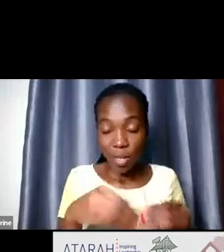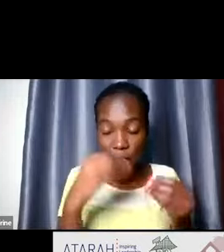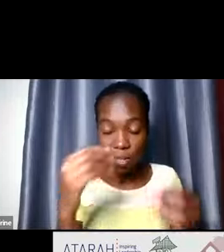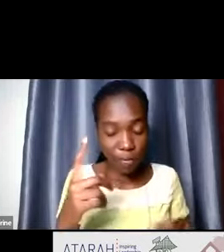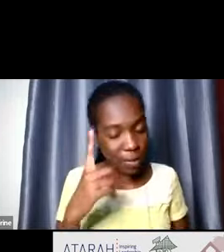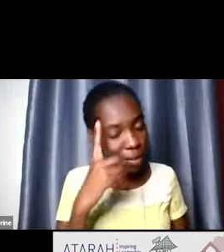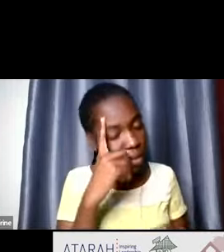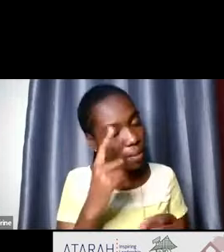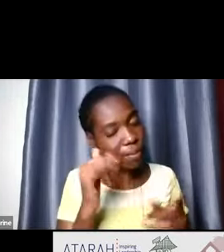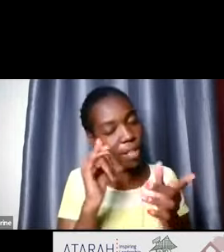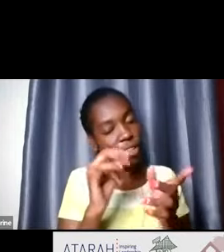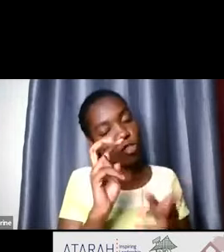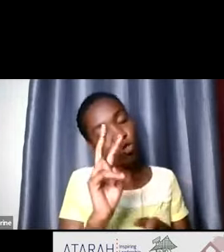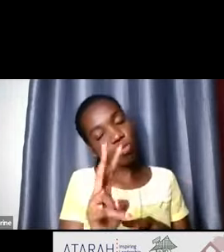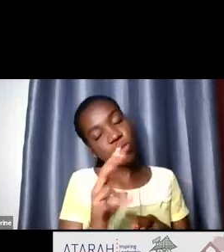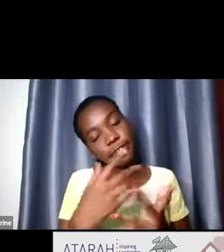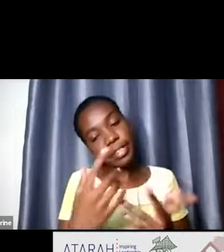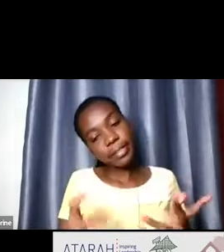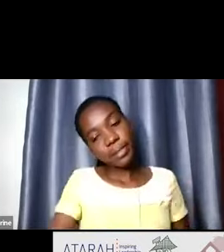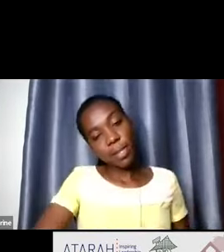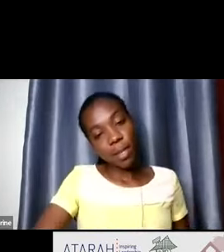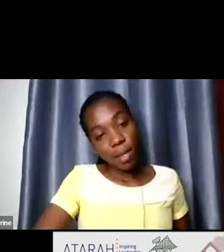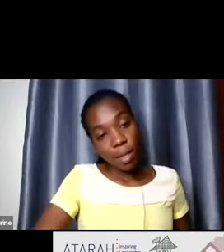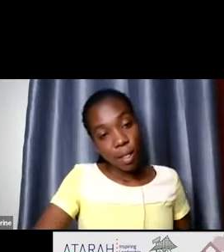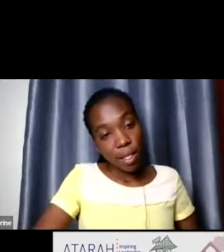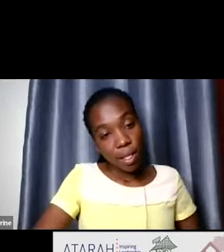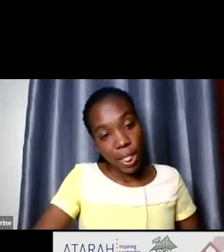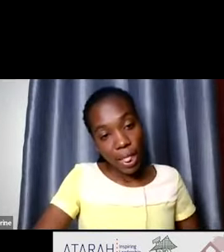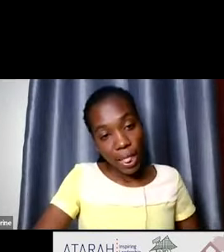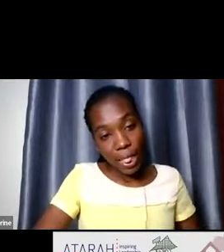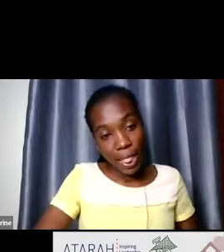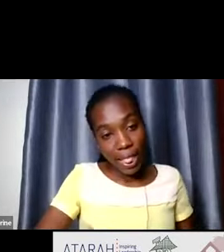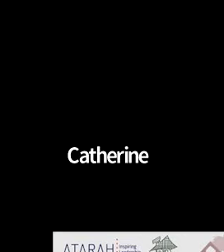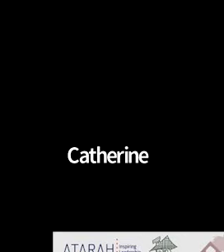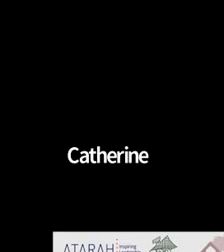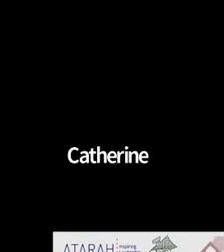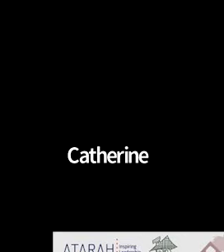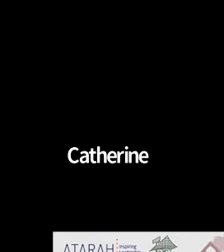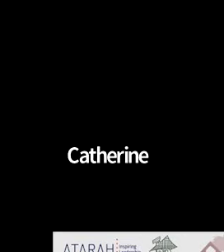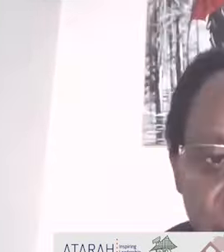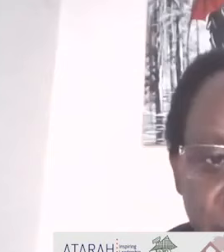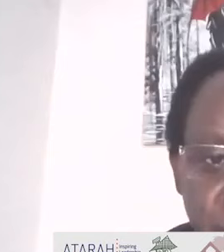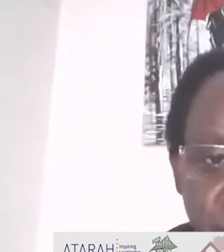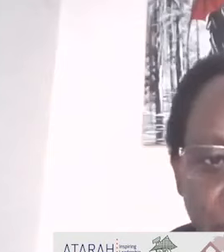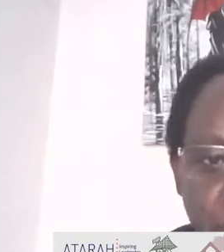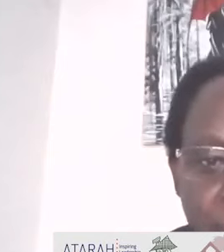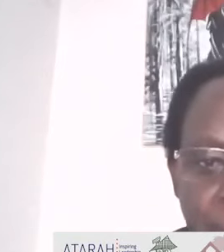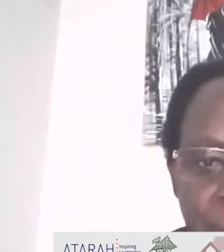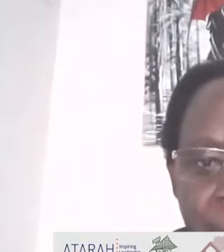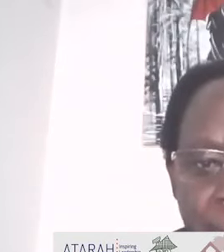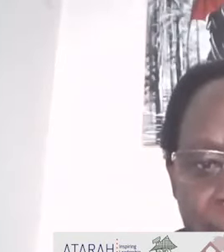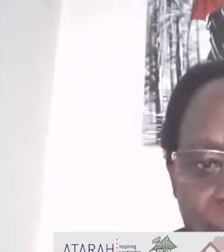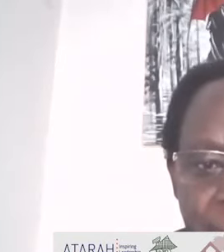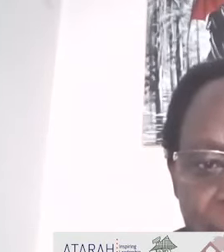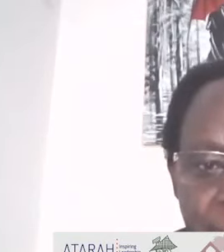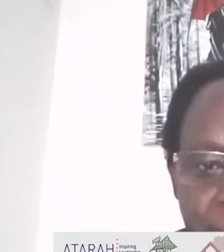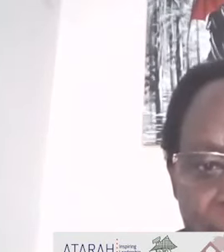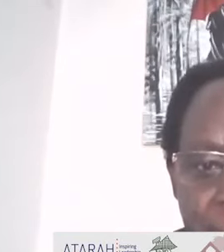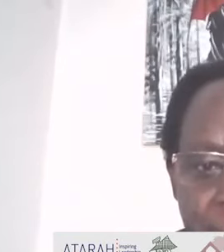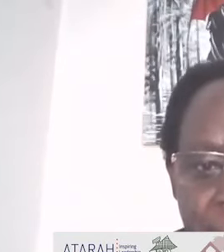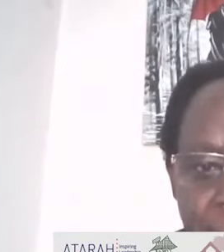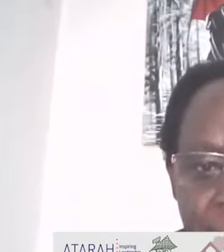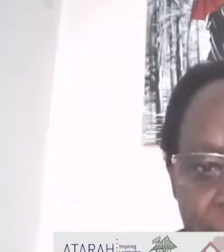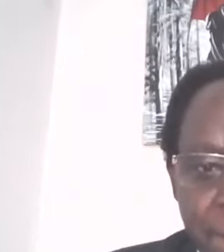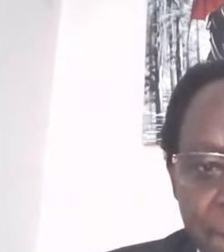Those are 2 different things. Wow. Wow, that is quite interesting. Now I know